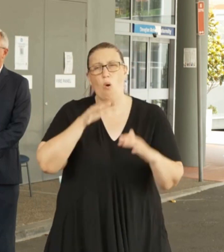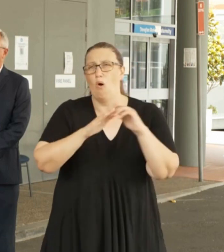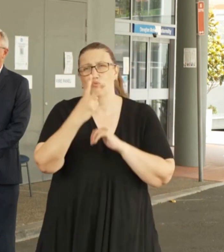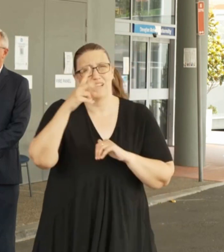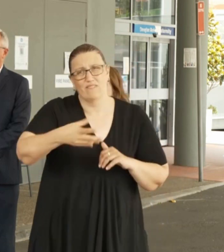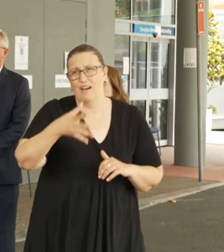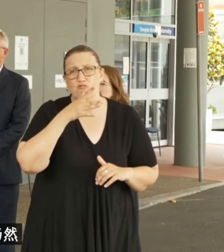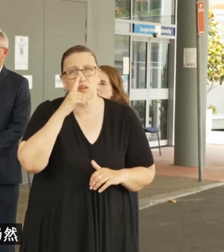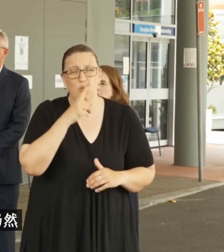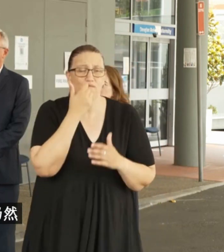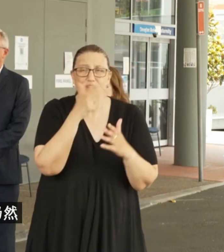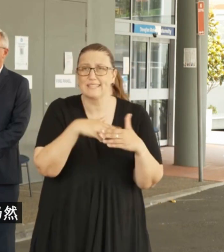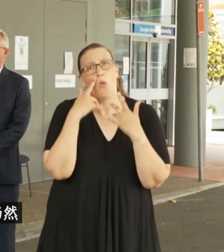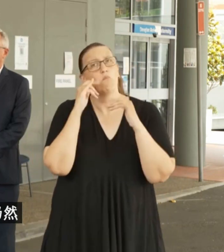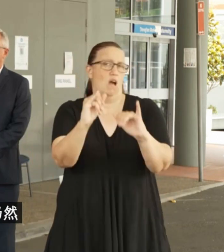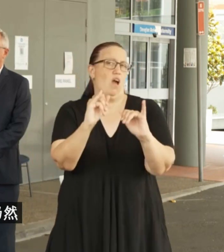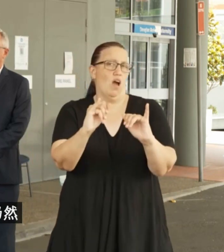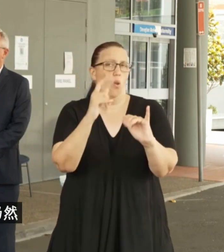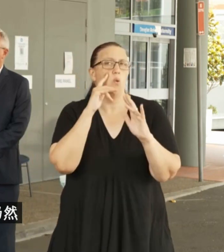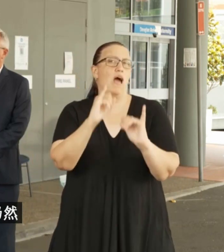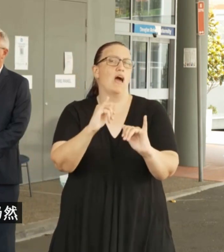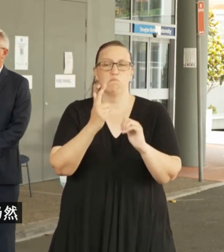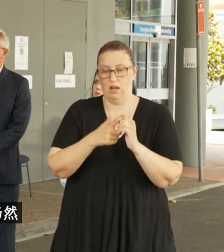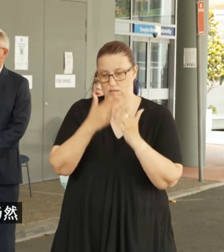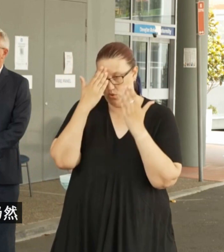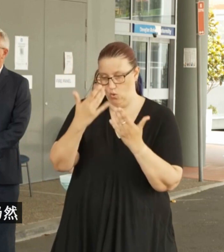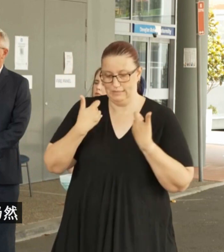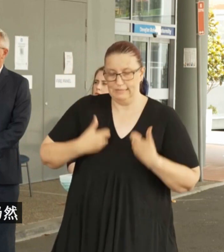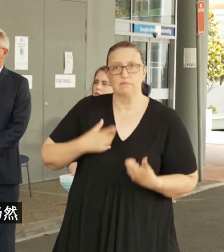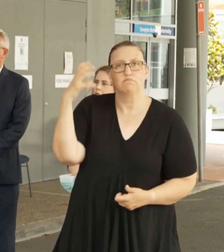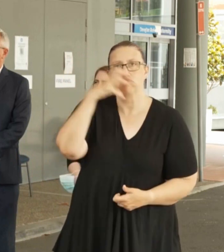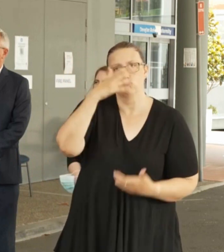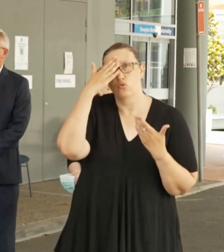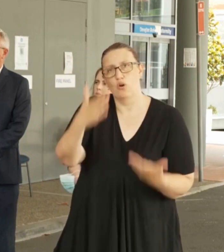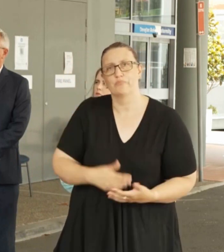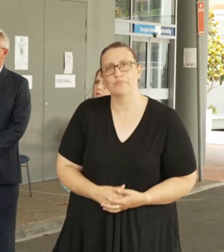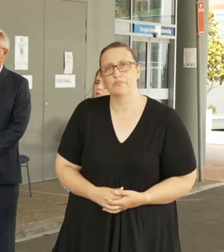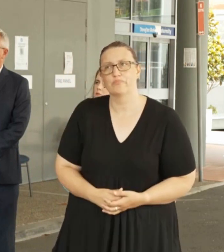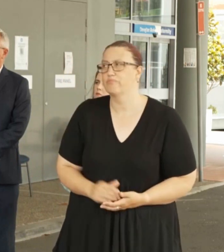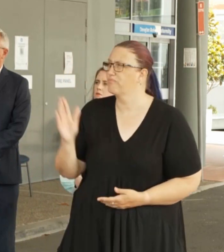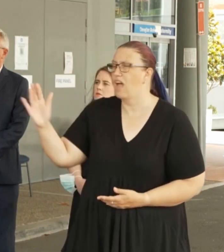difference, and that is still at this stage unknown. It's unknown why a mask is not mandated.